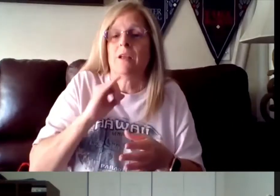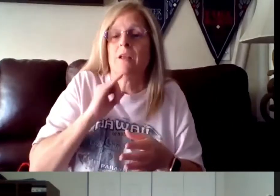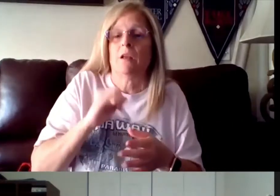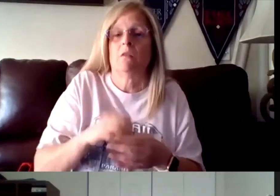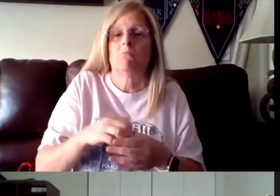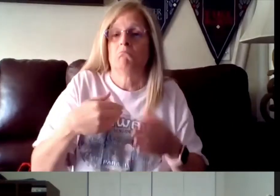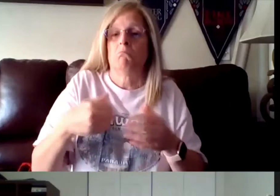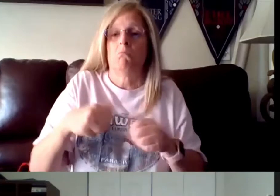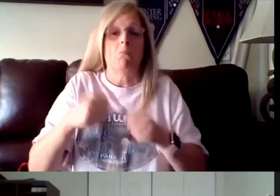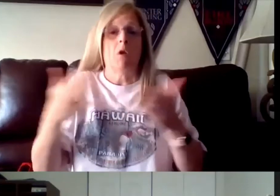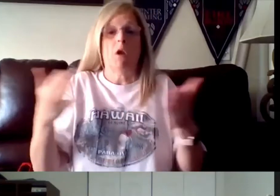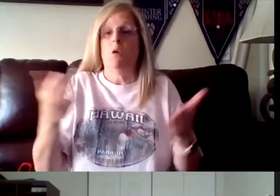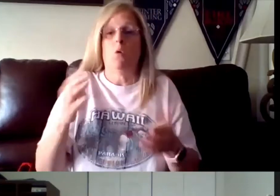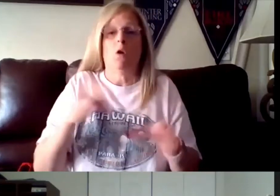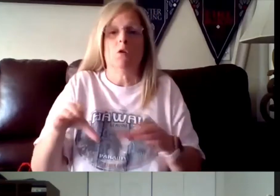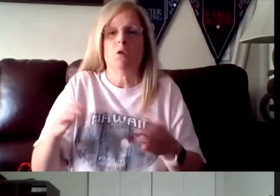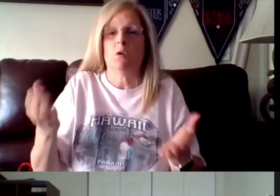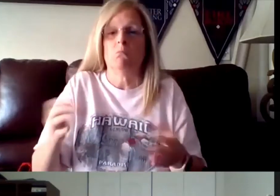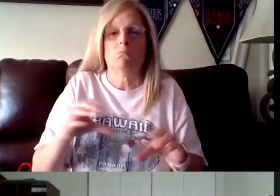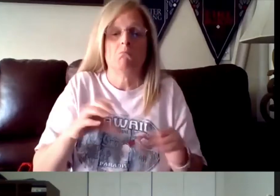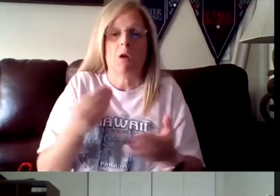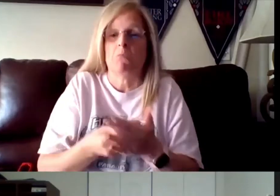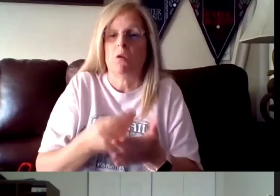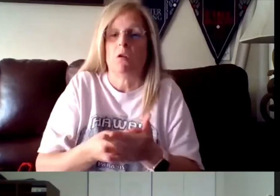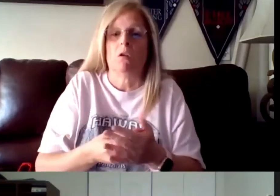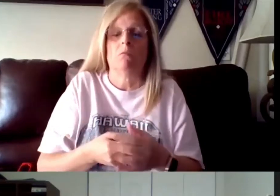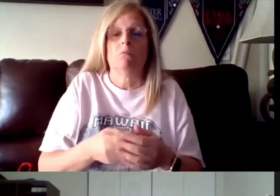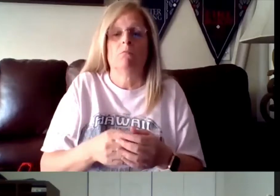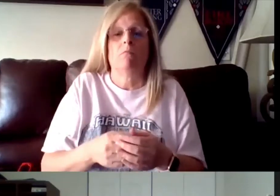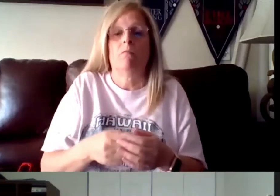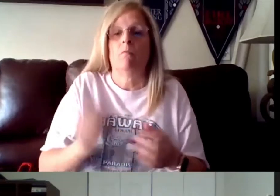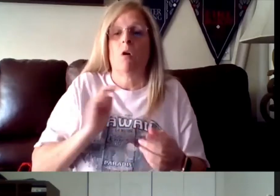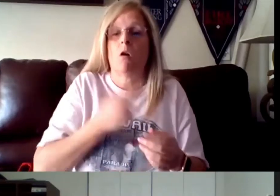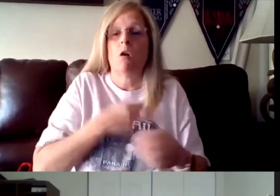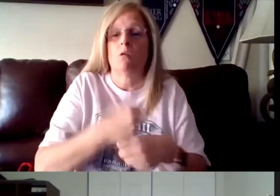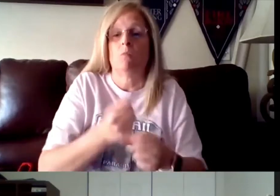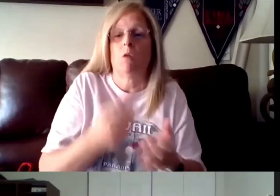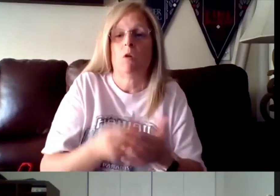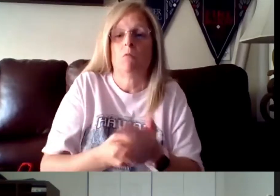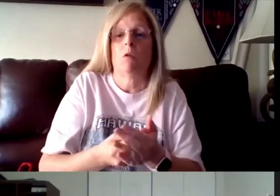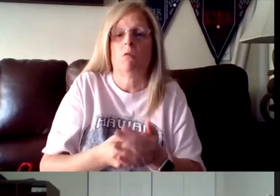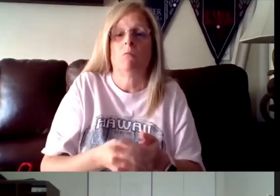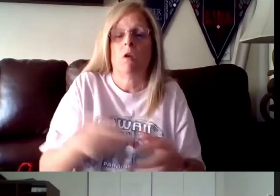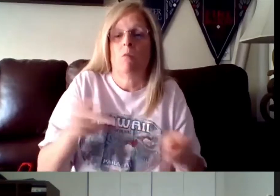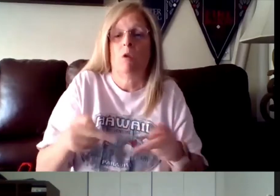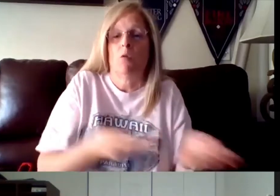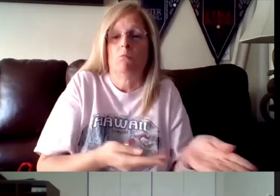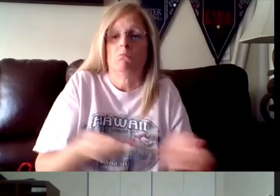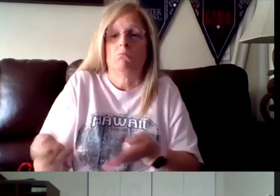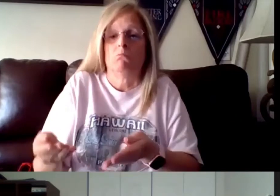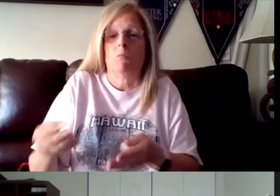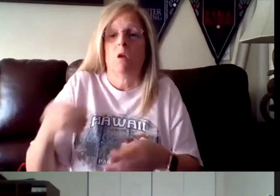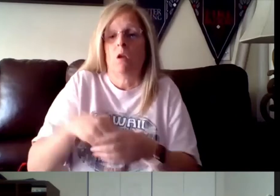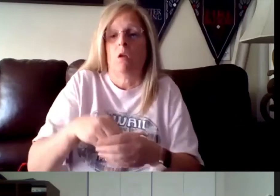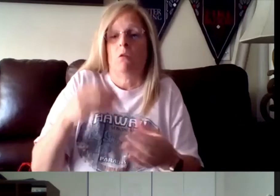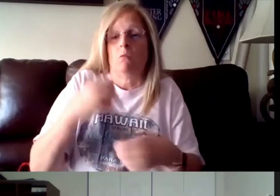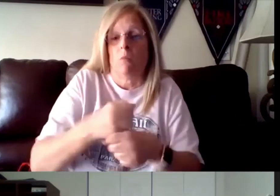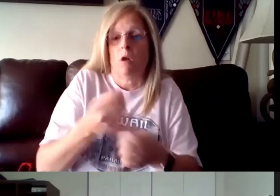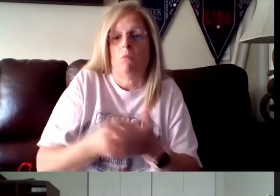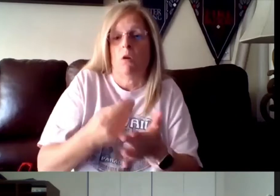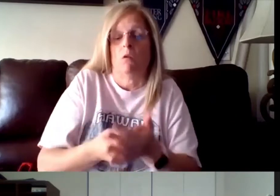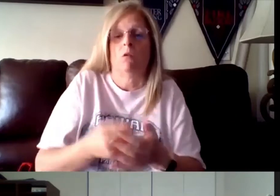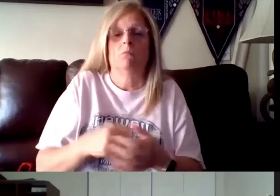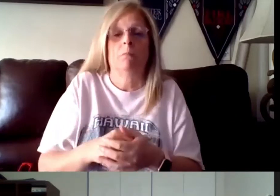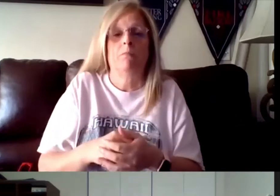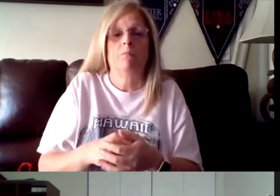make money. And that was our goal at the time, us to make money, have people go with us that could make money also. Well, Mike Ellis is here,